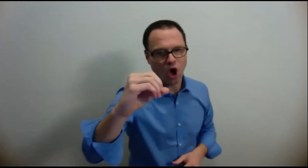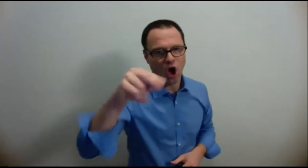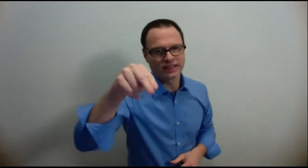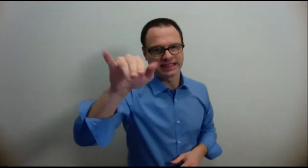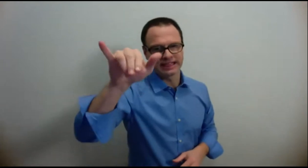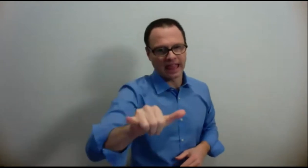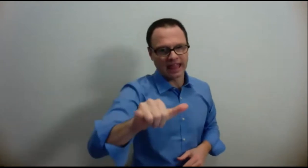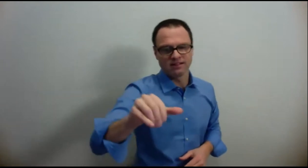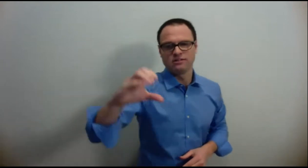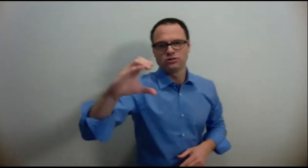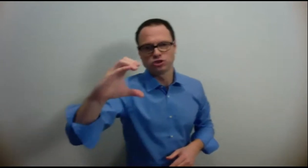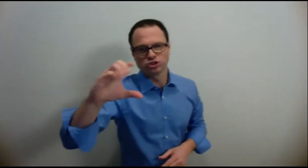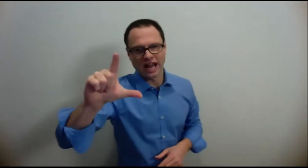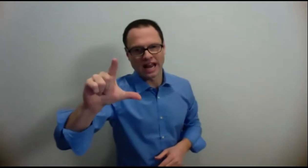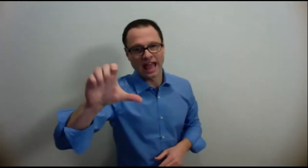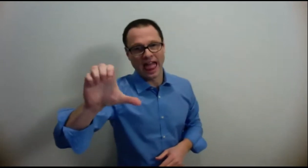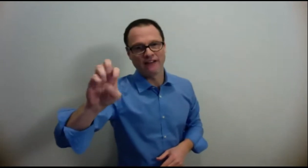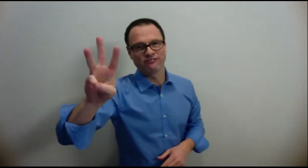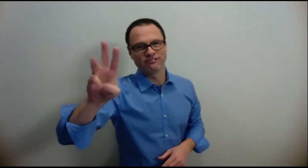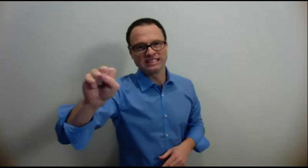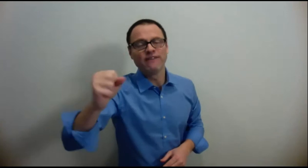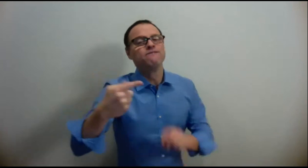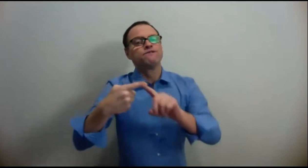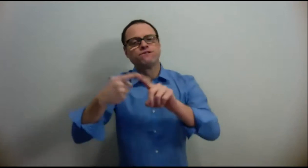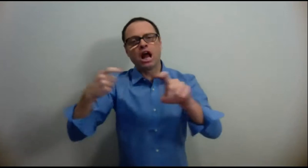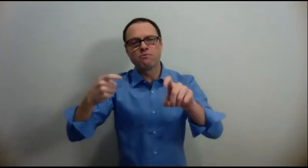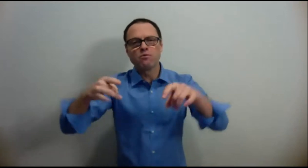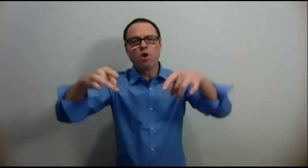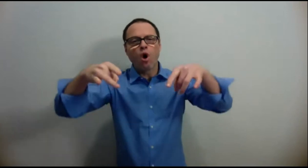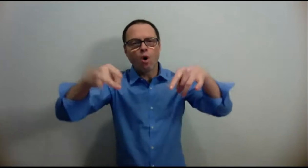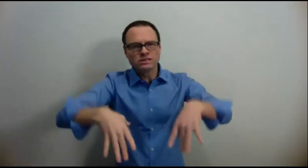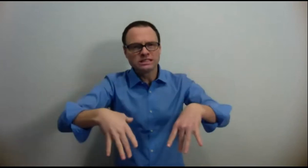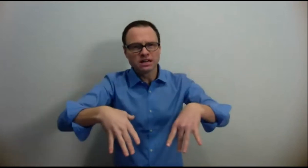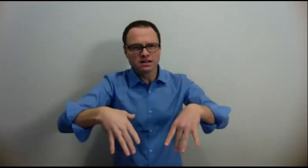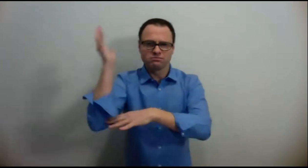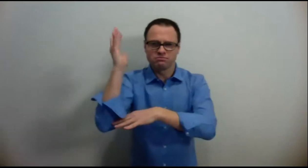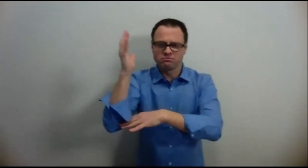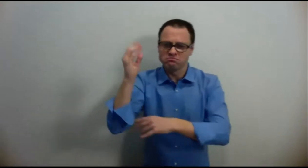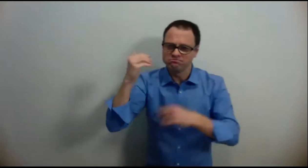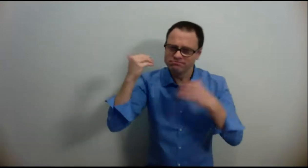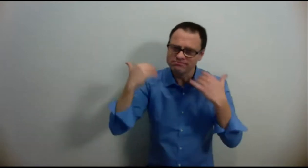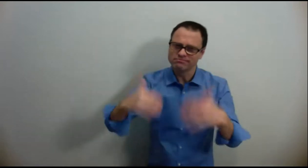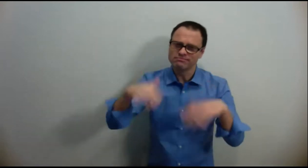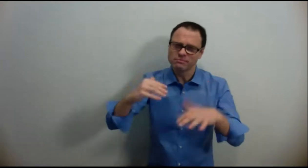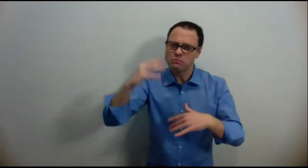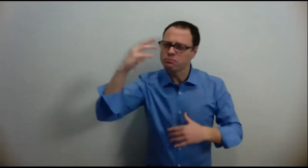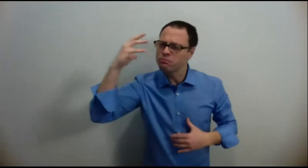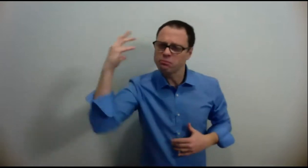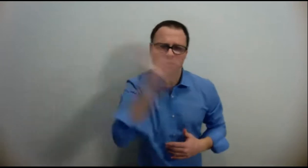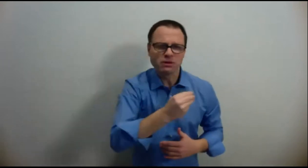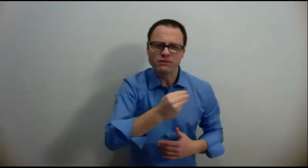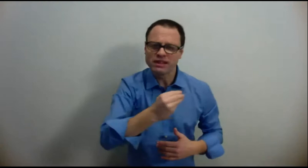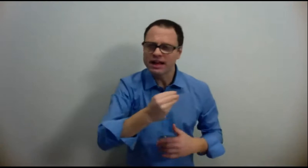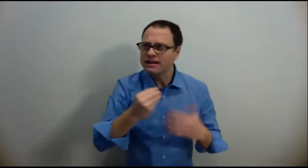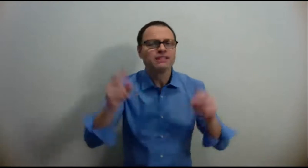Last Wednesday, we had a man called Tony Clues from Australia. Sredo smo imeli